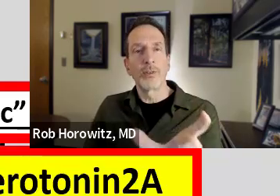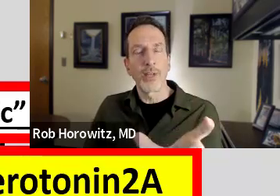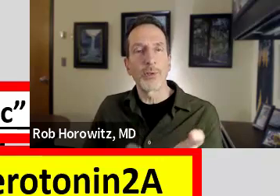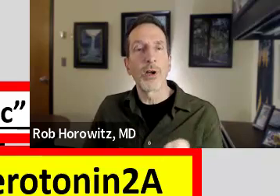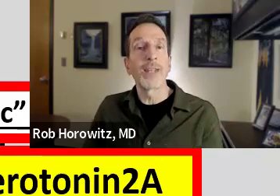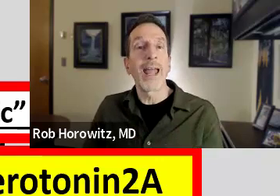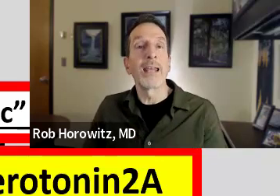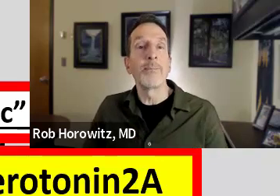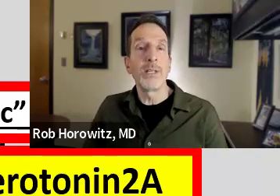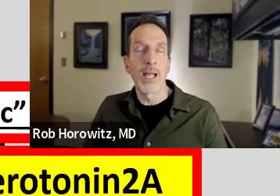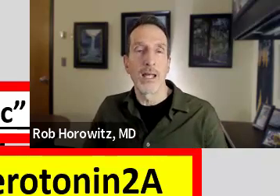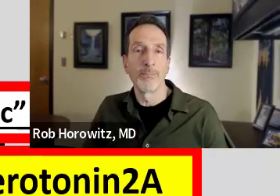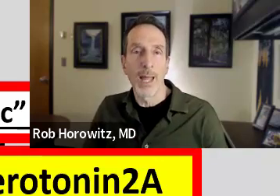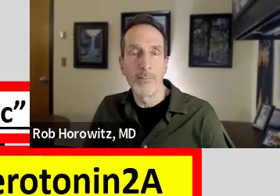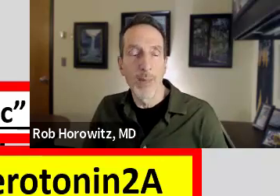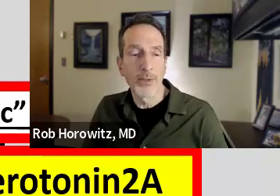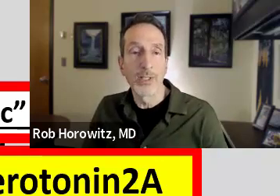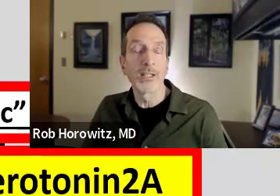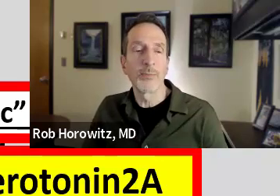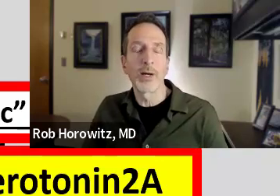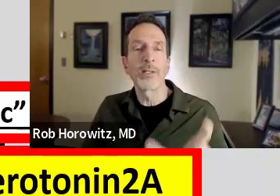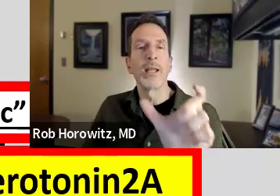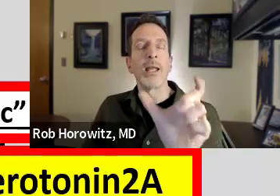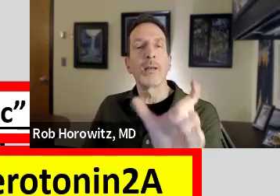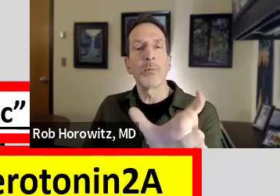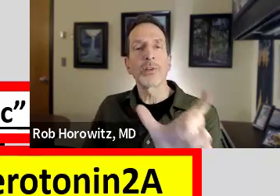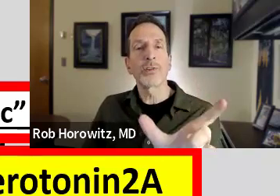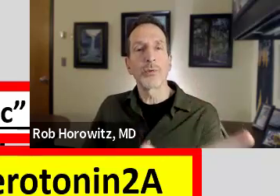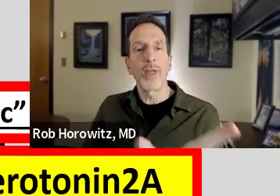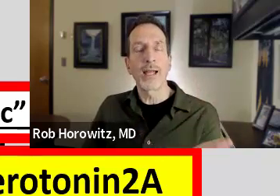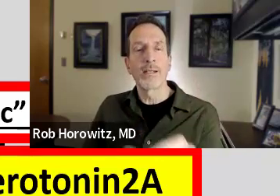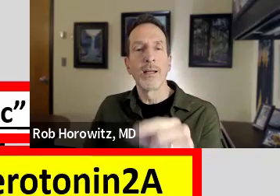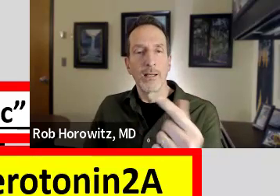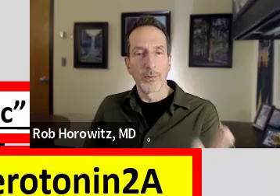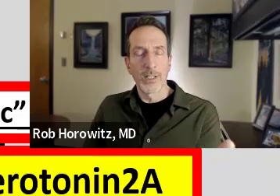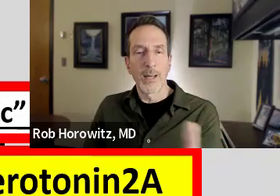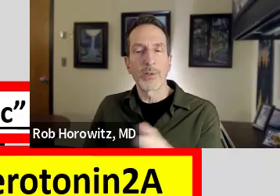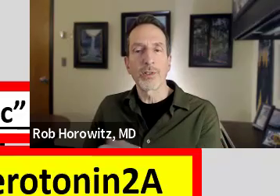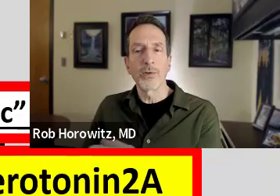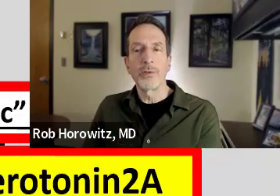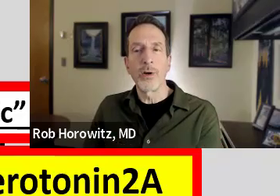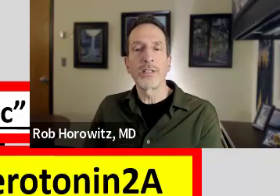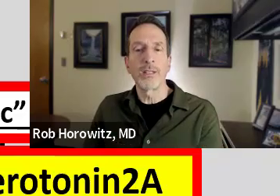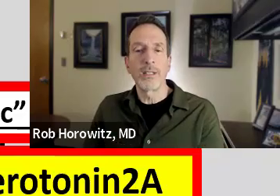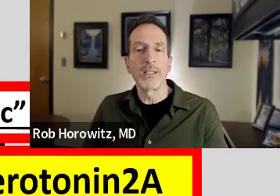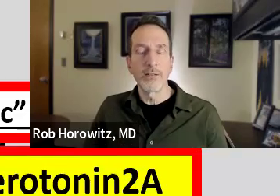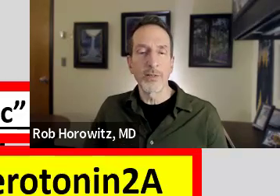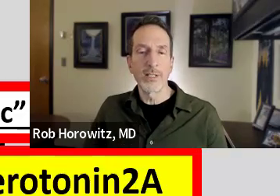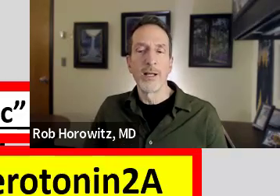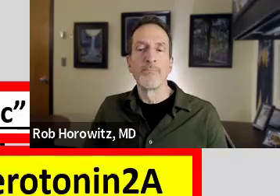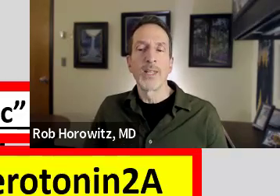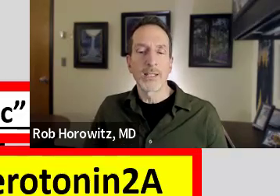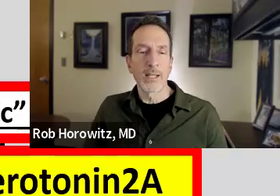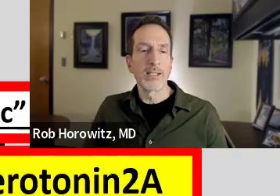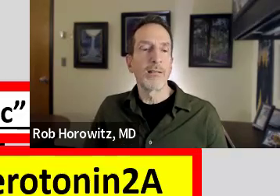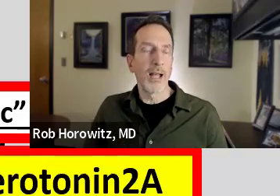acts through a receptor called NMDA, N-methyl-D-aspartate. It works through that receptor. So you'll notice that these